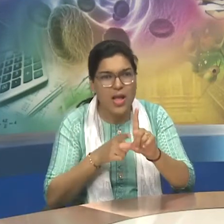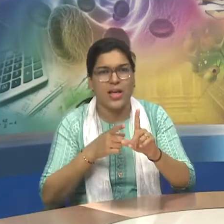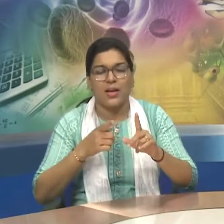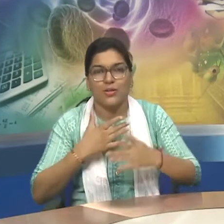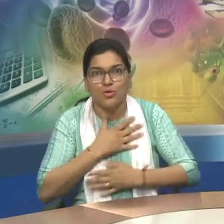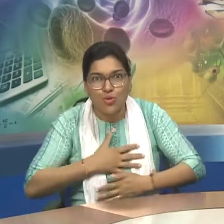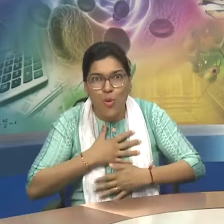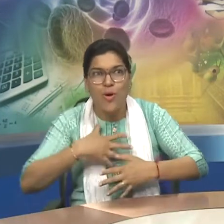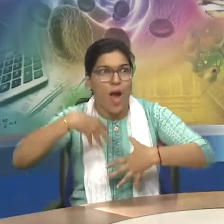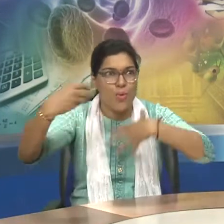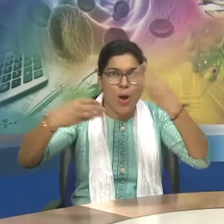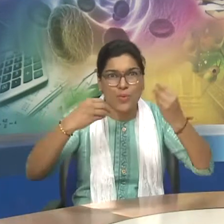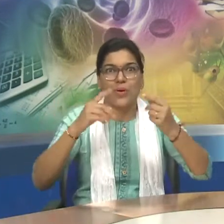childhood.